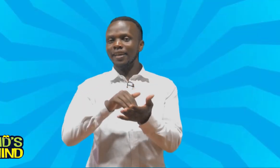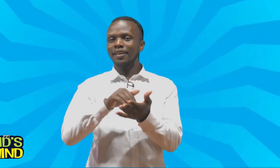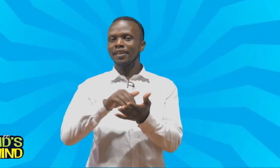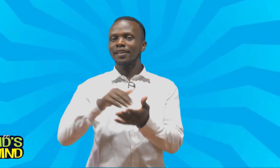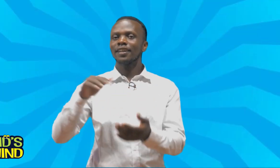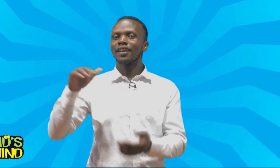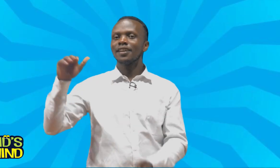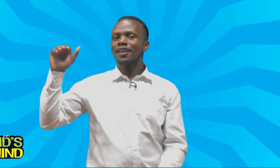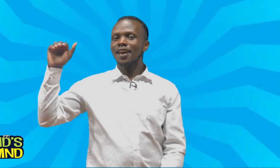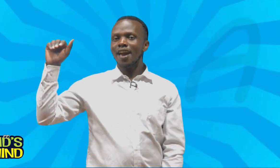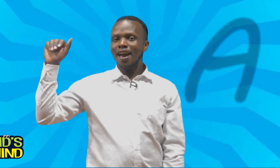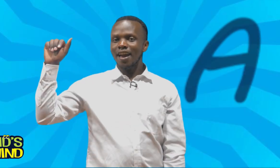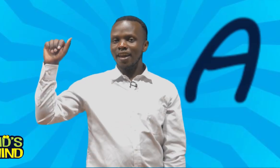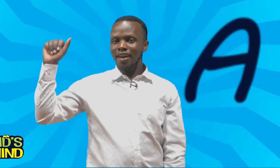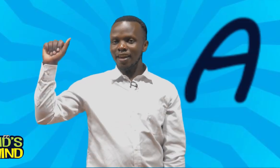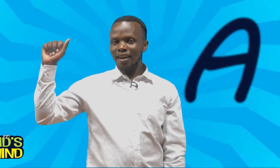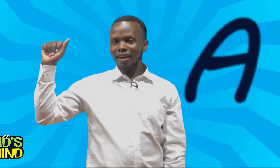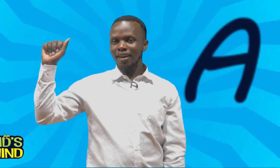Again, A,